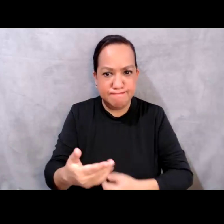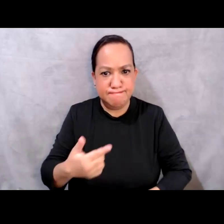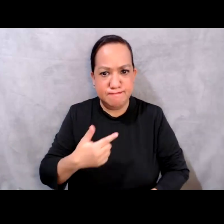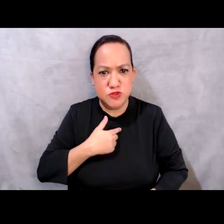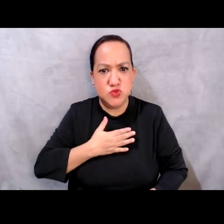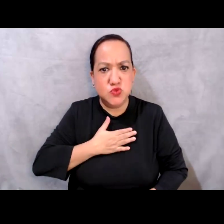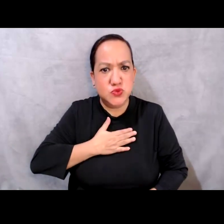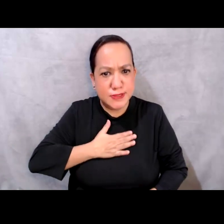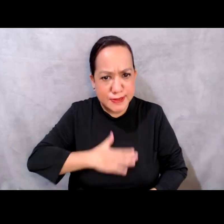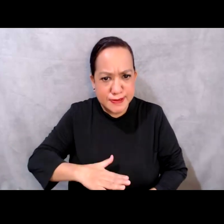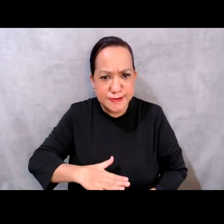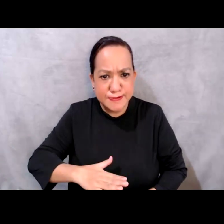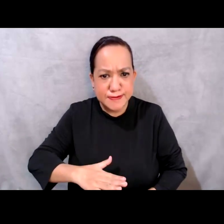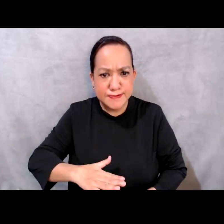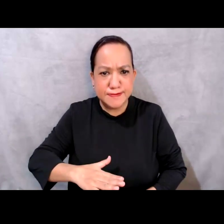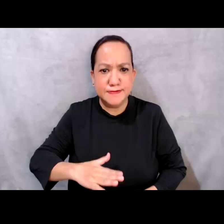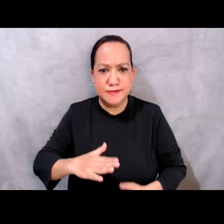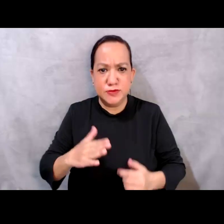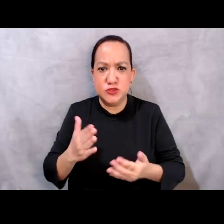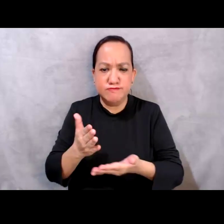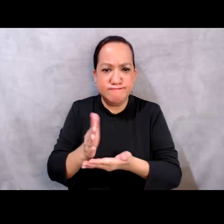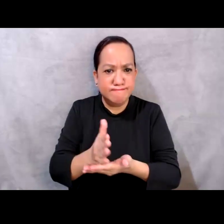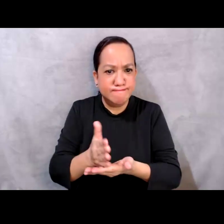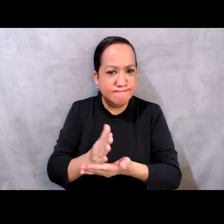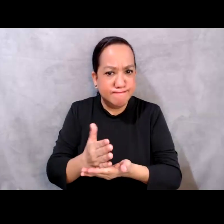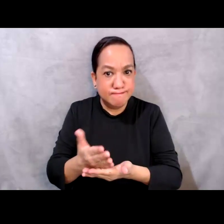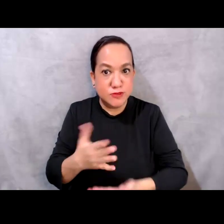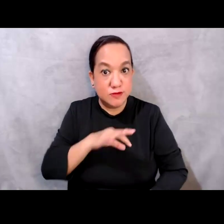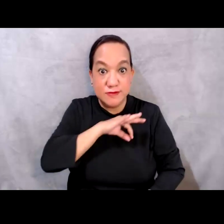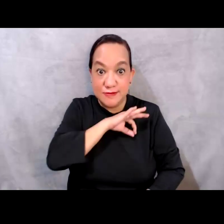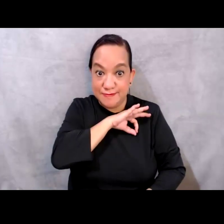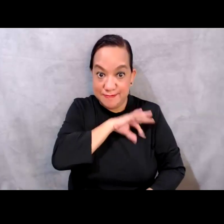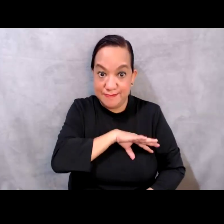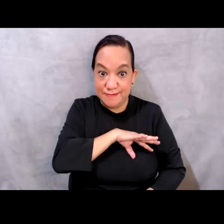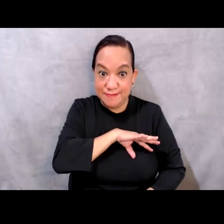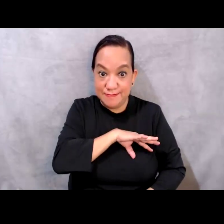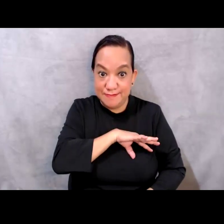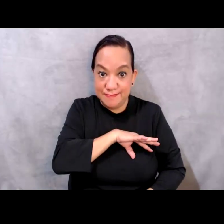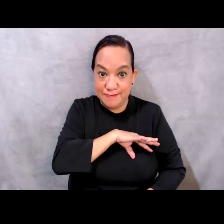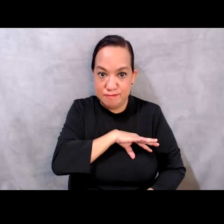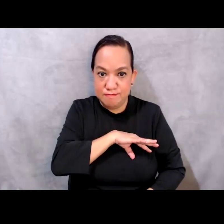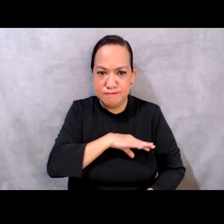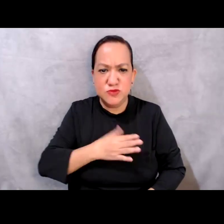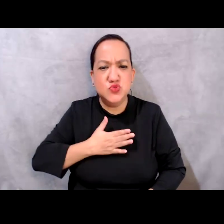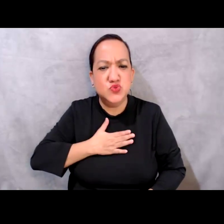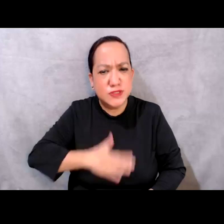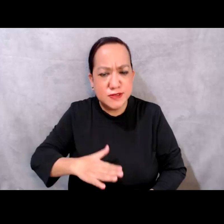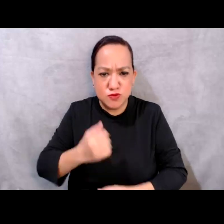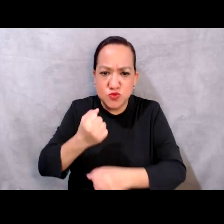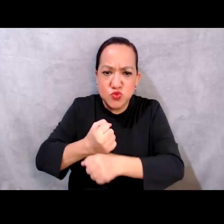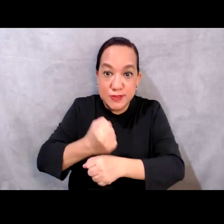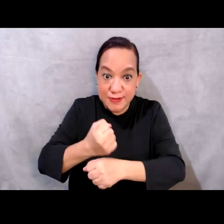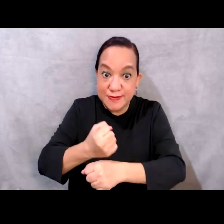to receive shares from profits, from revenues. They would like also to be employed for the installation of